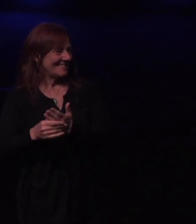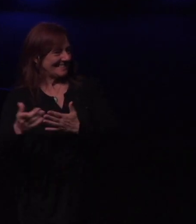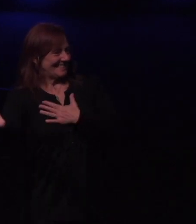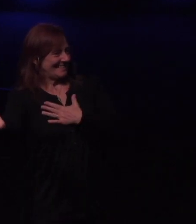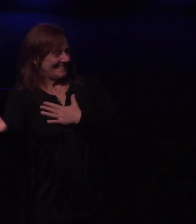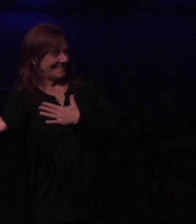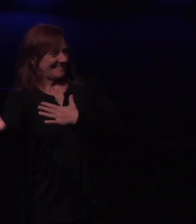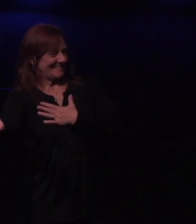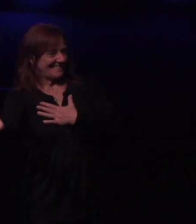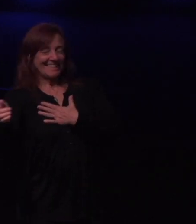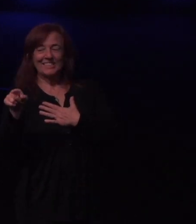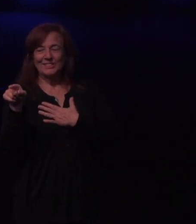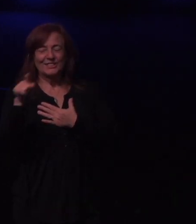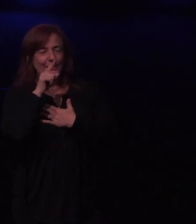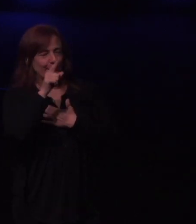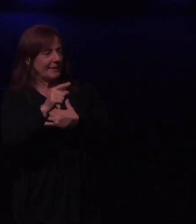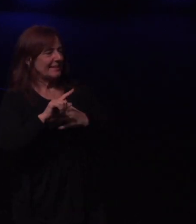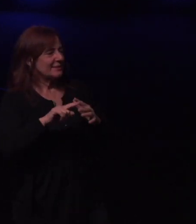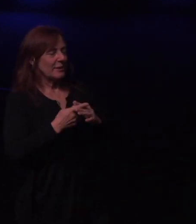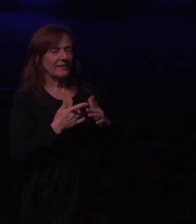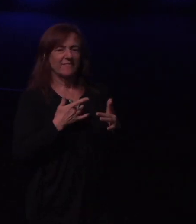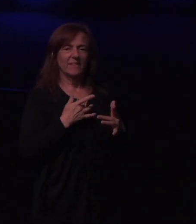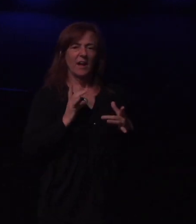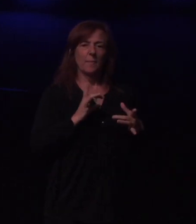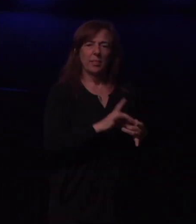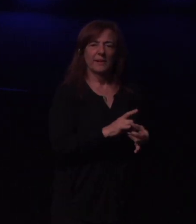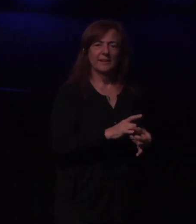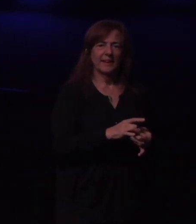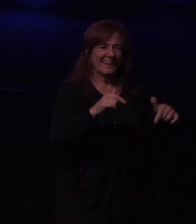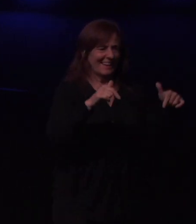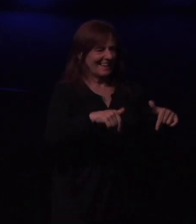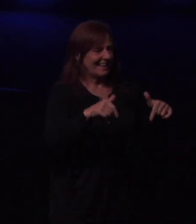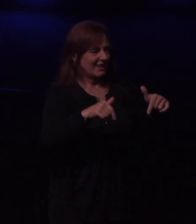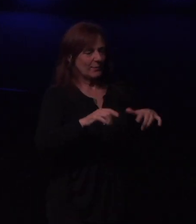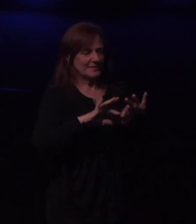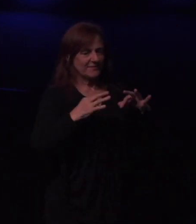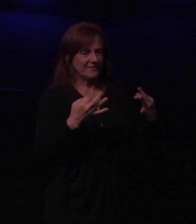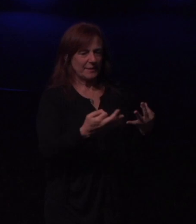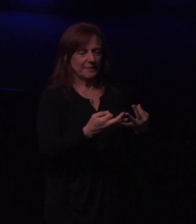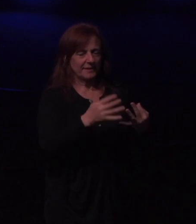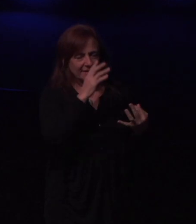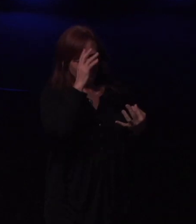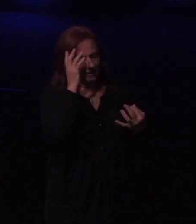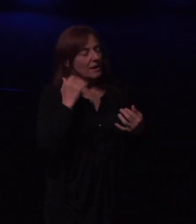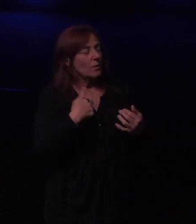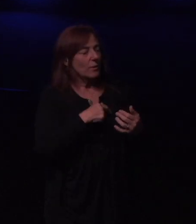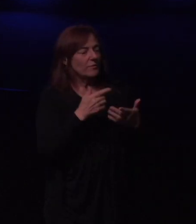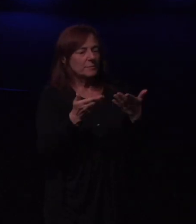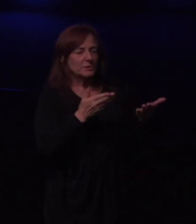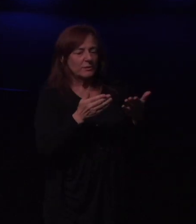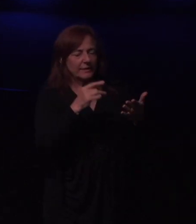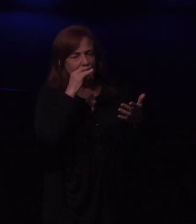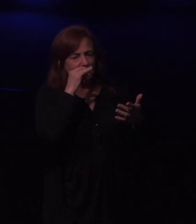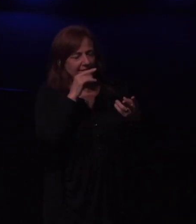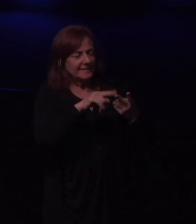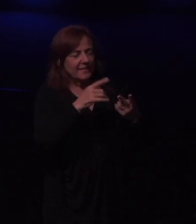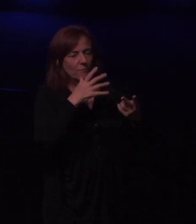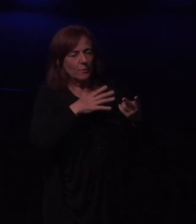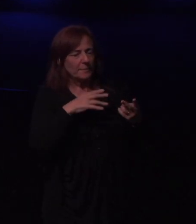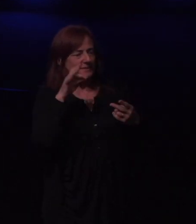where she really started to feel plugged in and connected as a family were from serving in kids in the women's